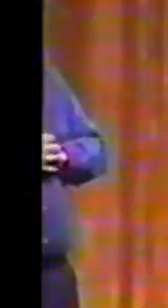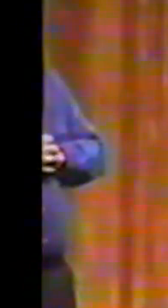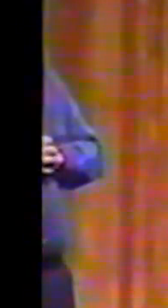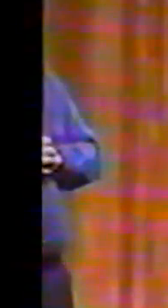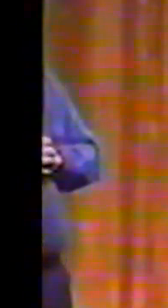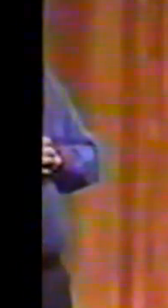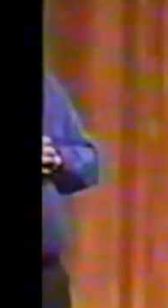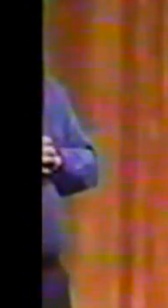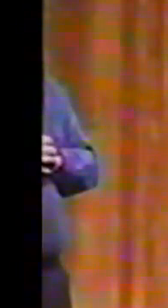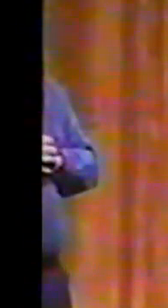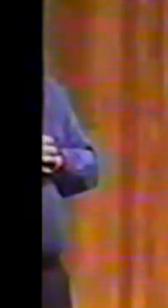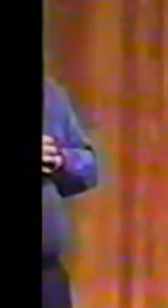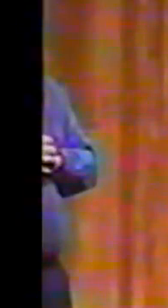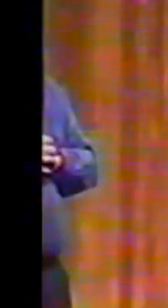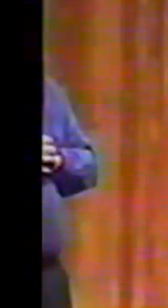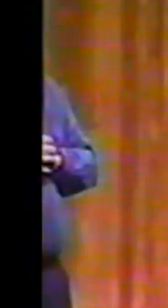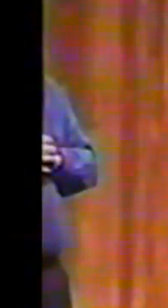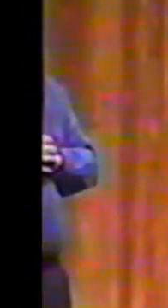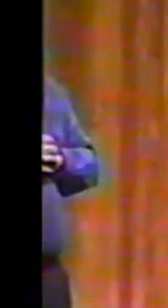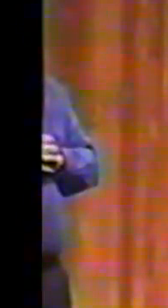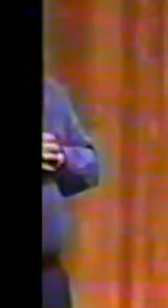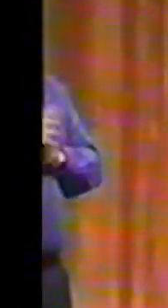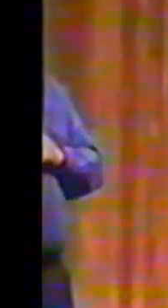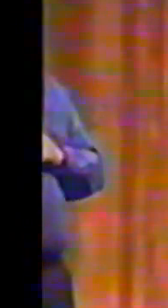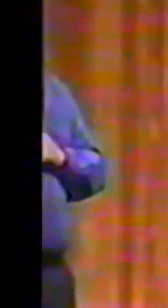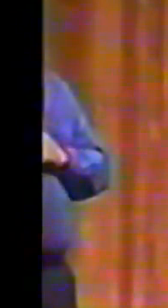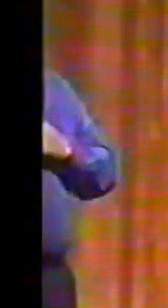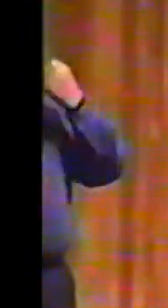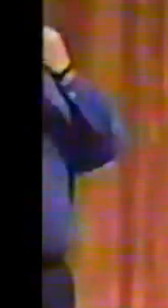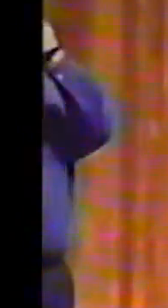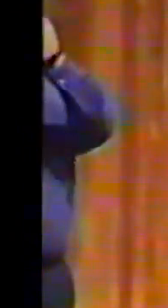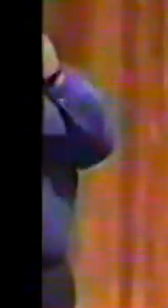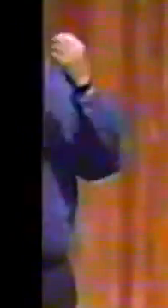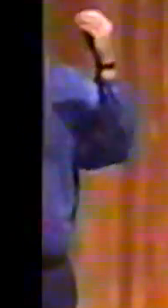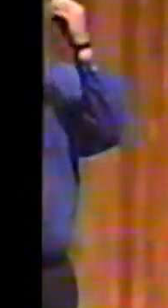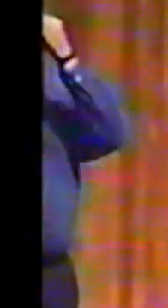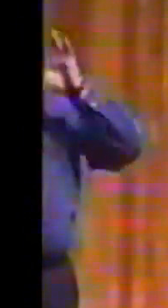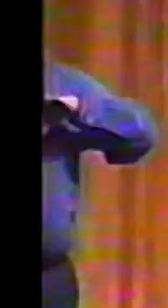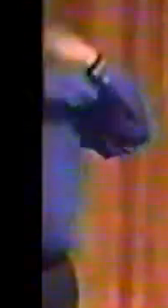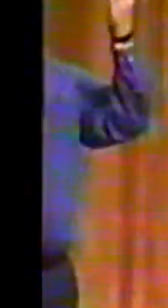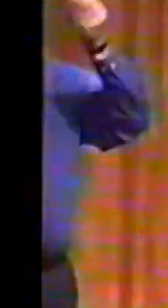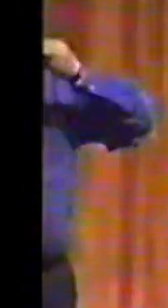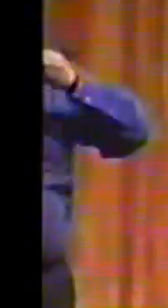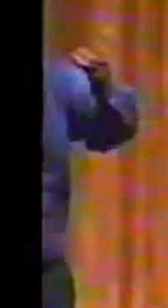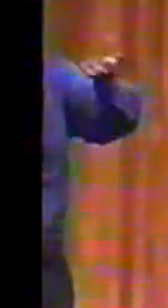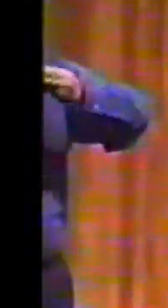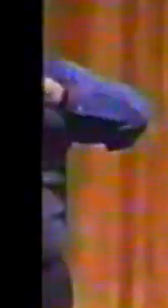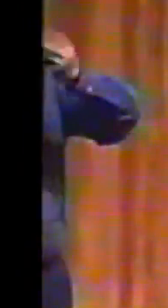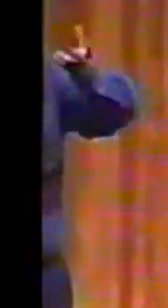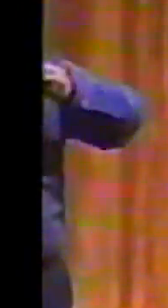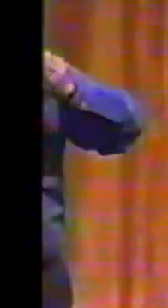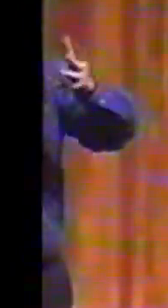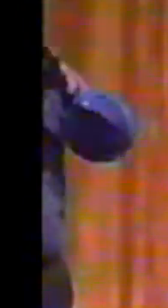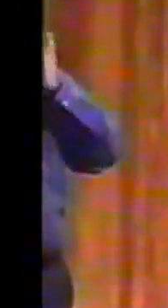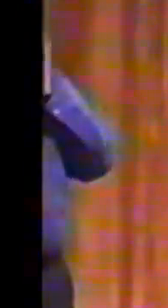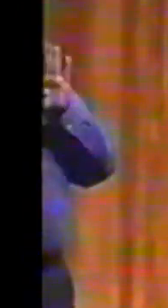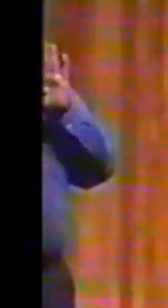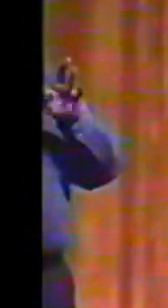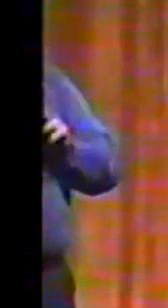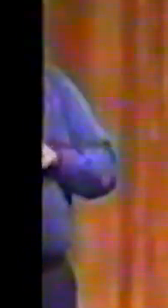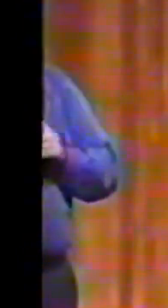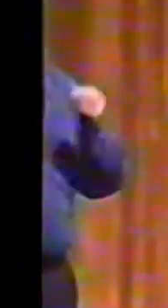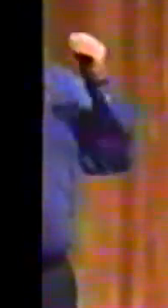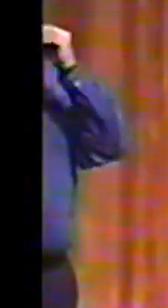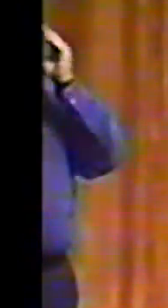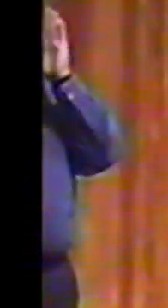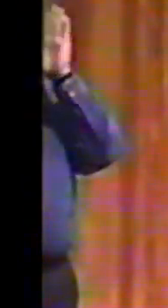that on the side of open information. If you give, in this particular example, let's say we get more tapes from